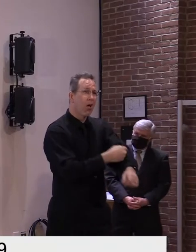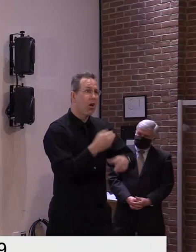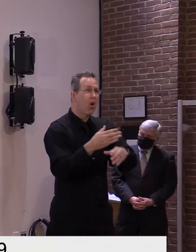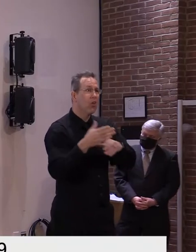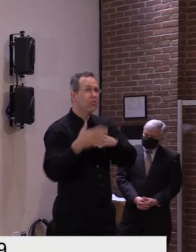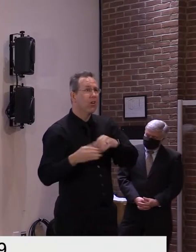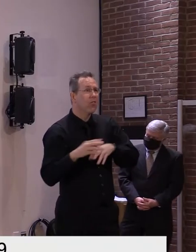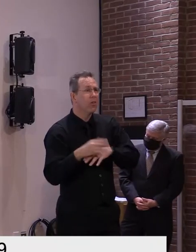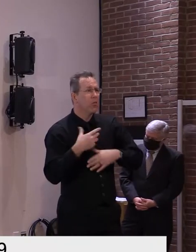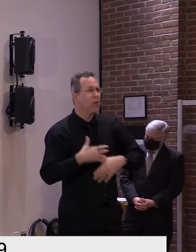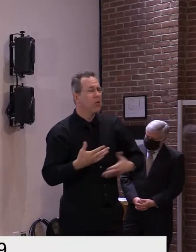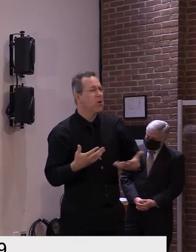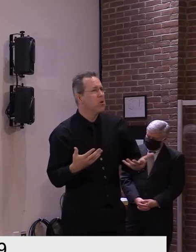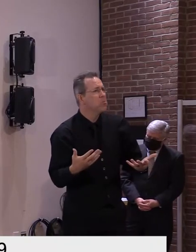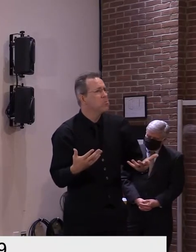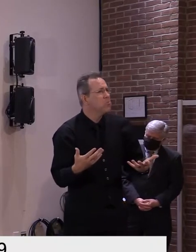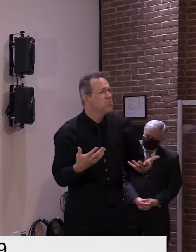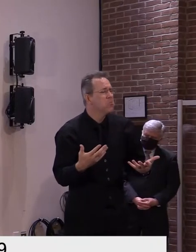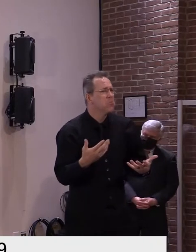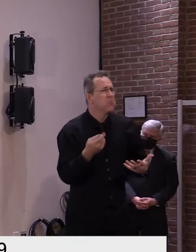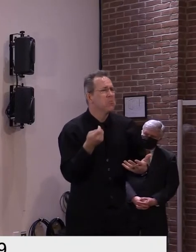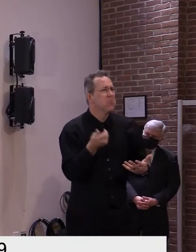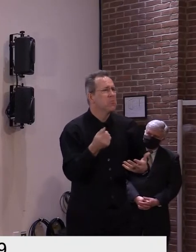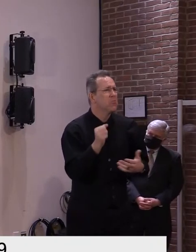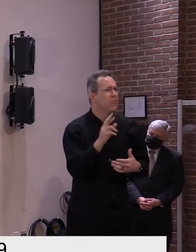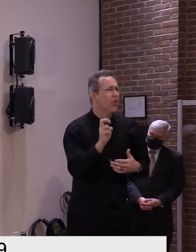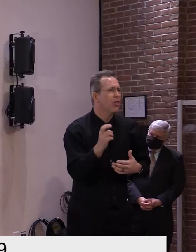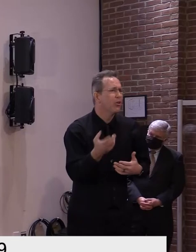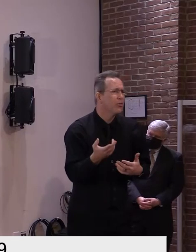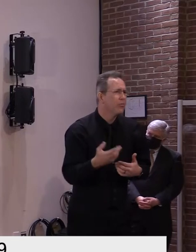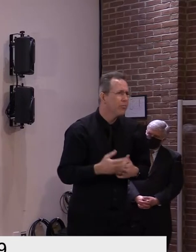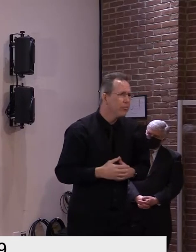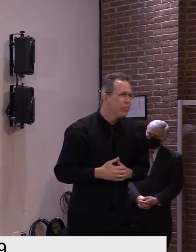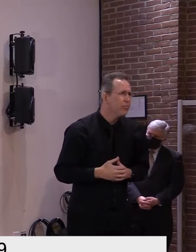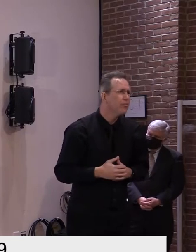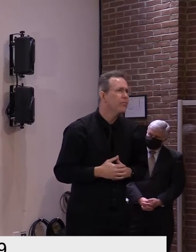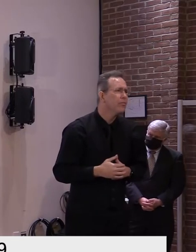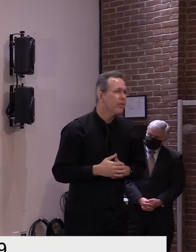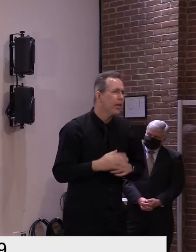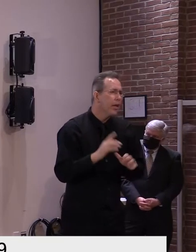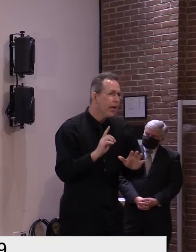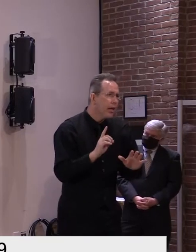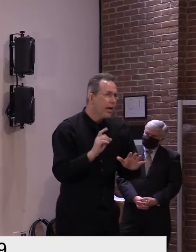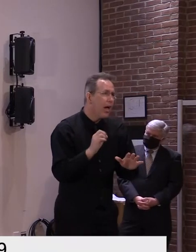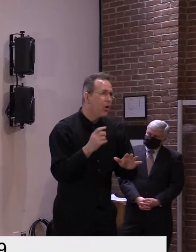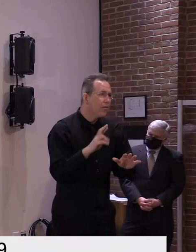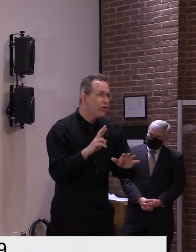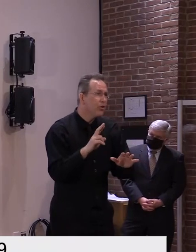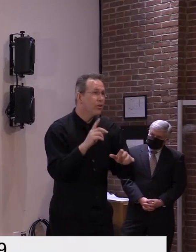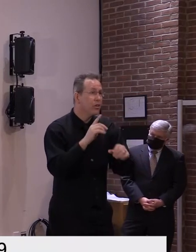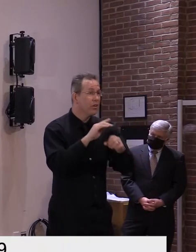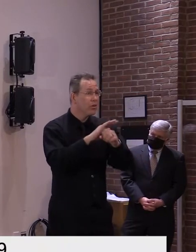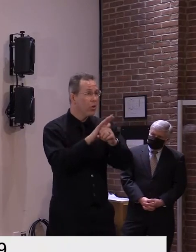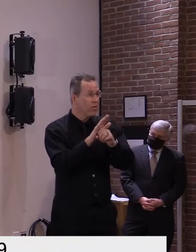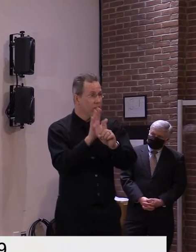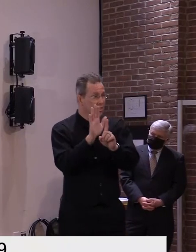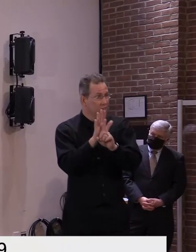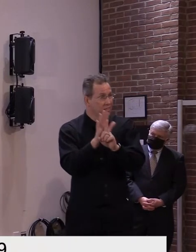happen usually to most people, but those who are most seriously ill with COVID and might end up in the